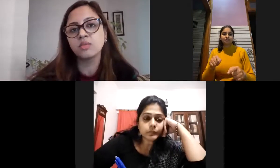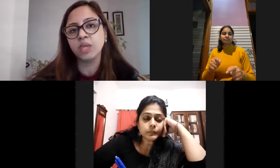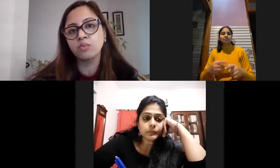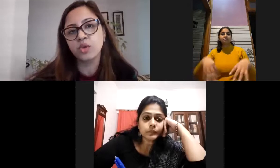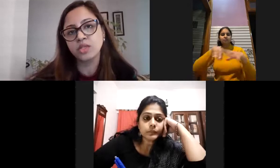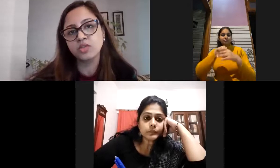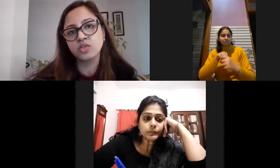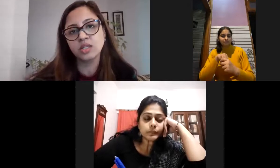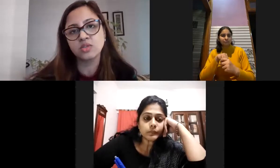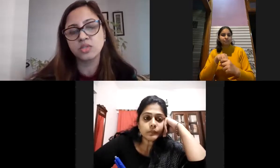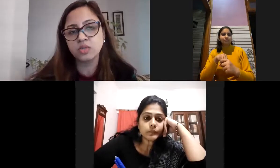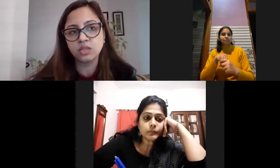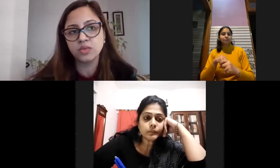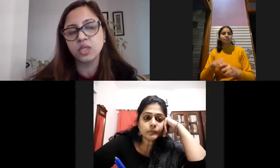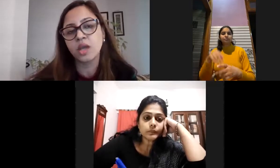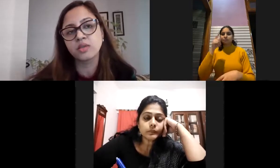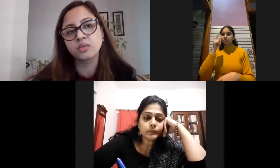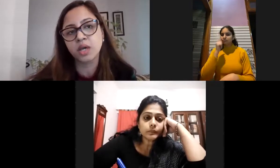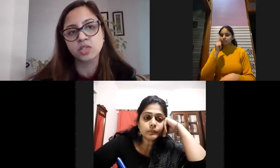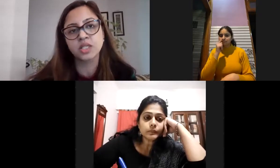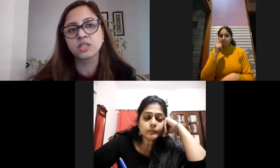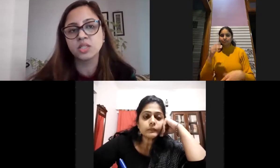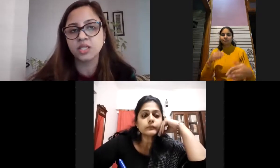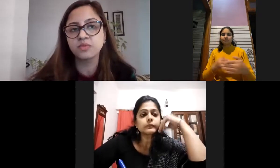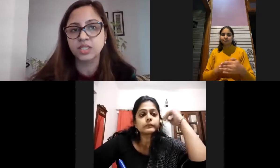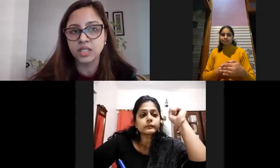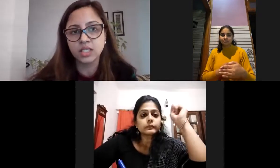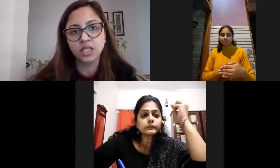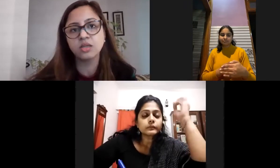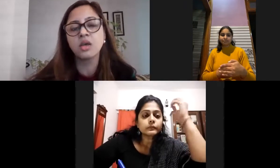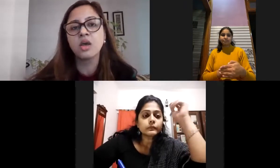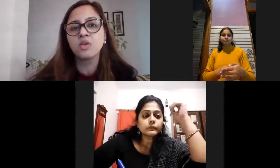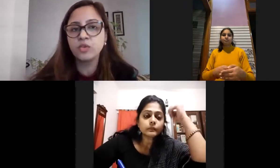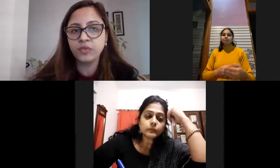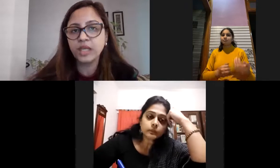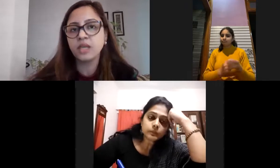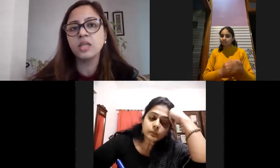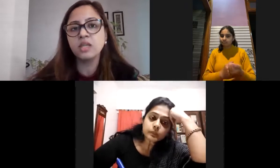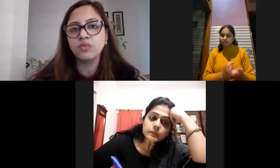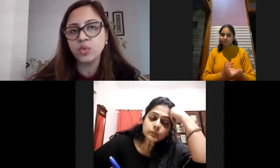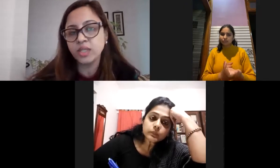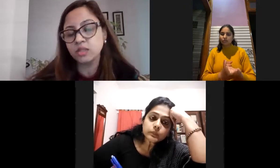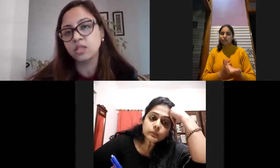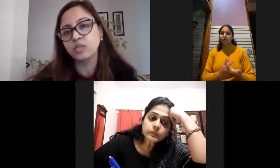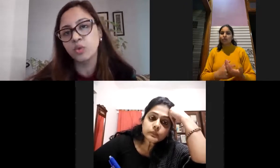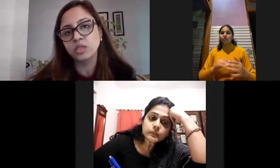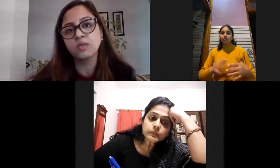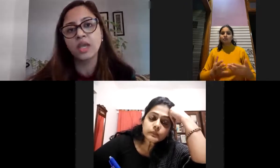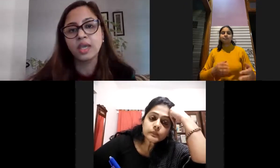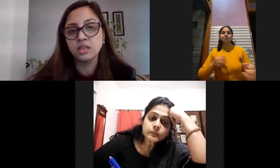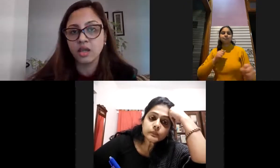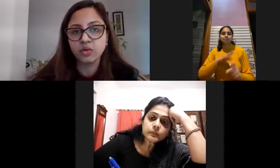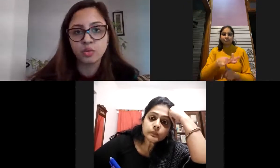her in the main plot, and she is restricted to the narrative margin, existing as a facilitator, fulfilling an influencer's